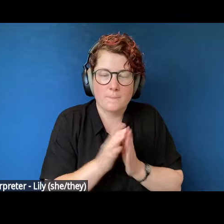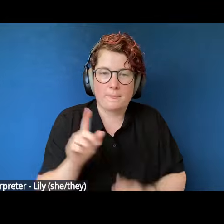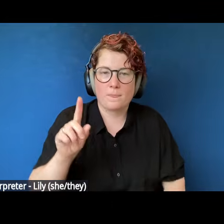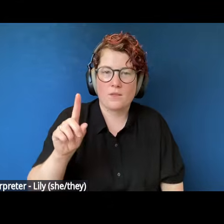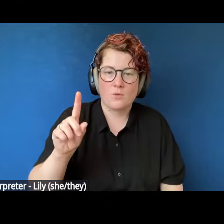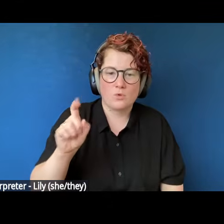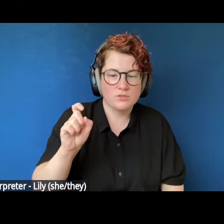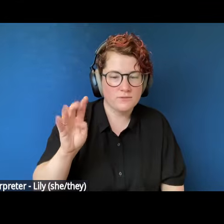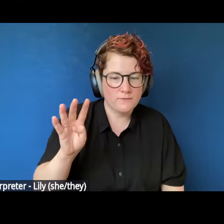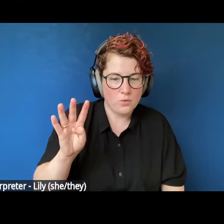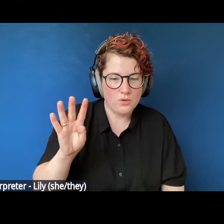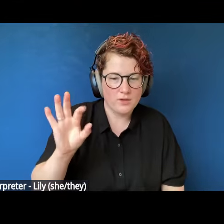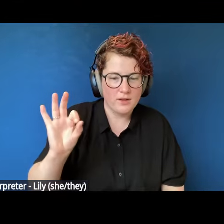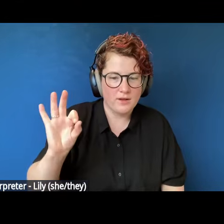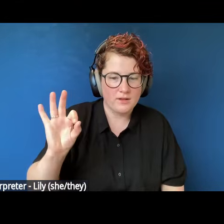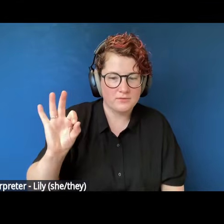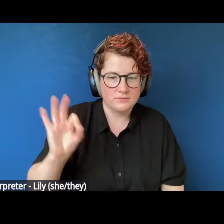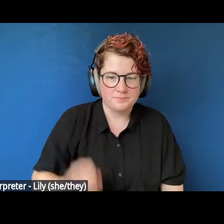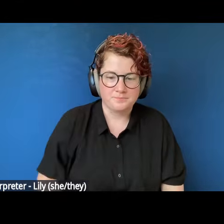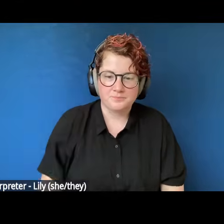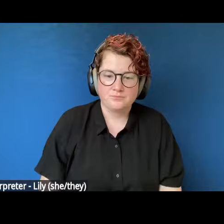149.